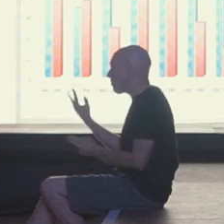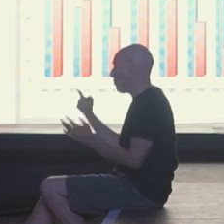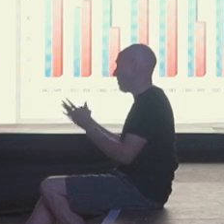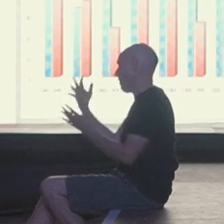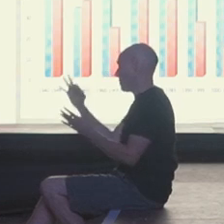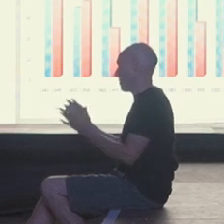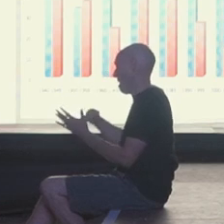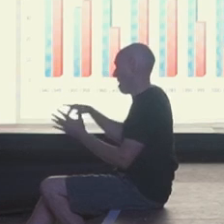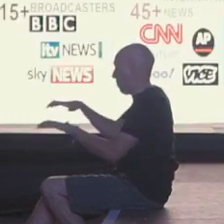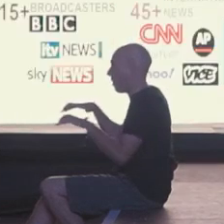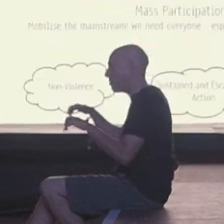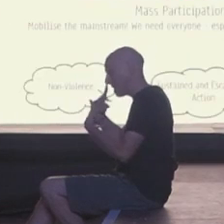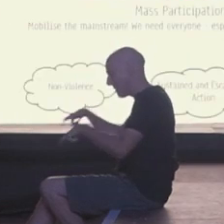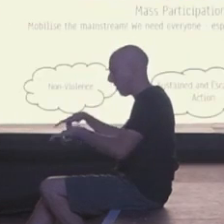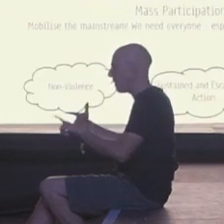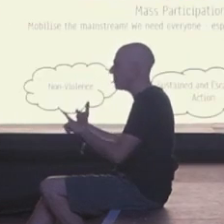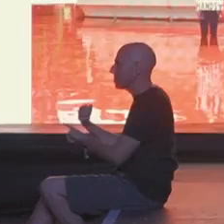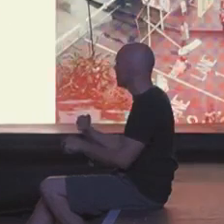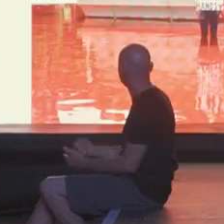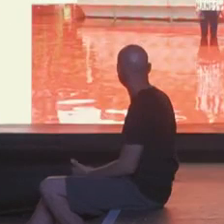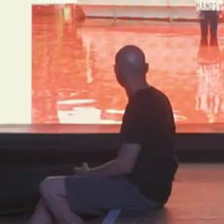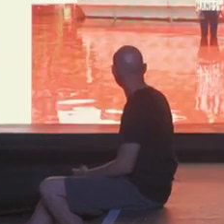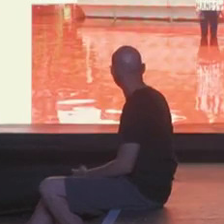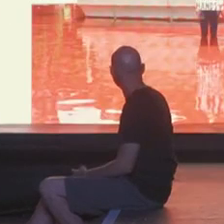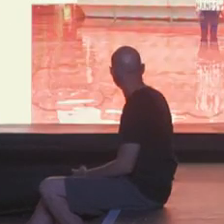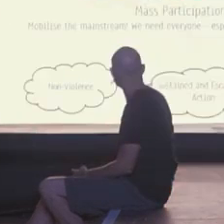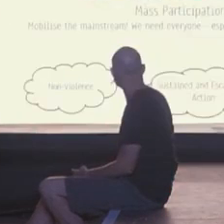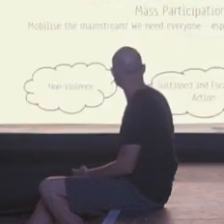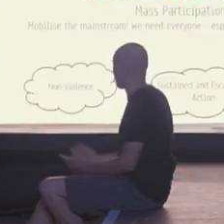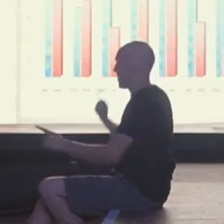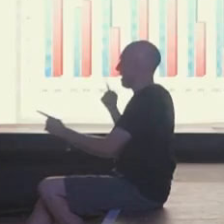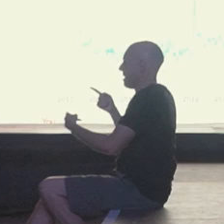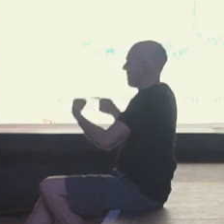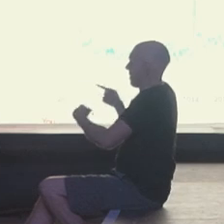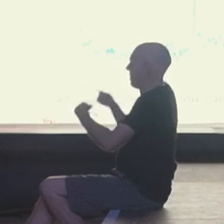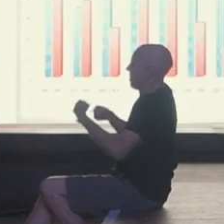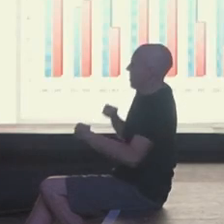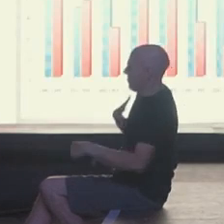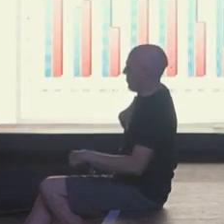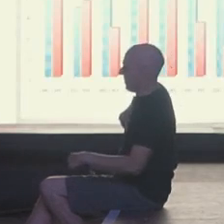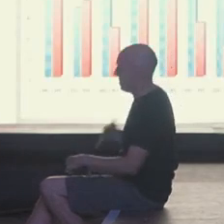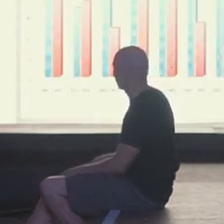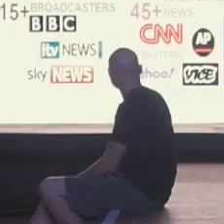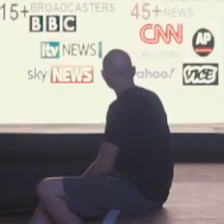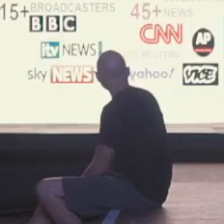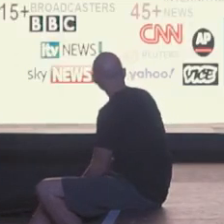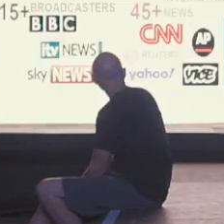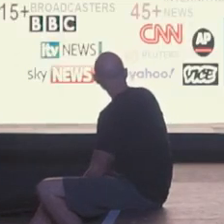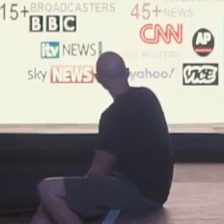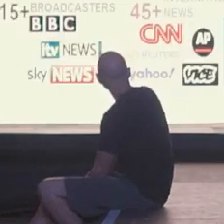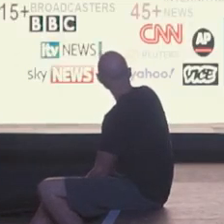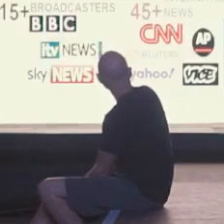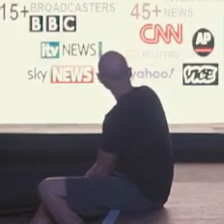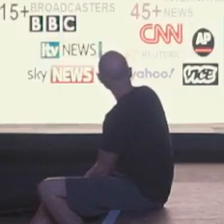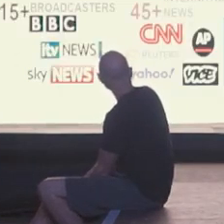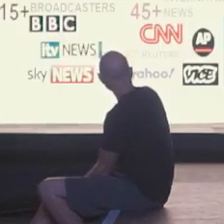so far, oh no, this one. Oh no, come back. Oh my God.